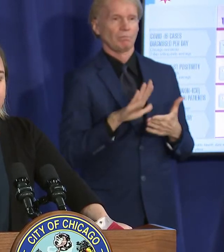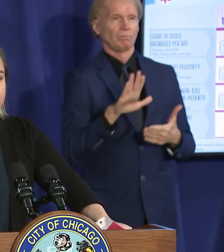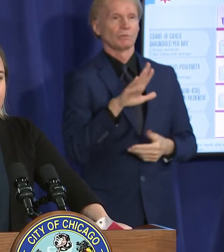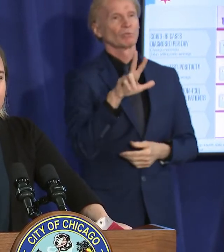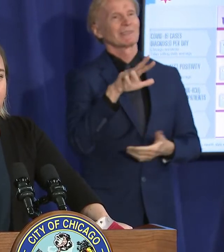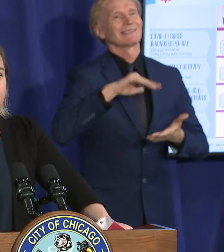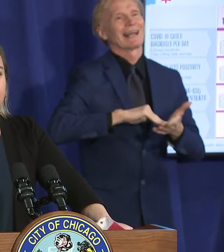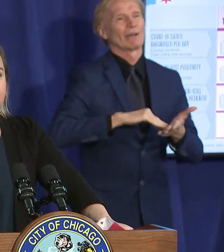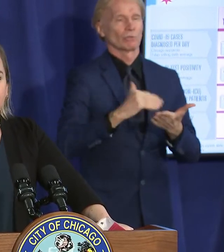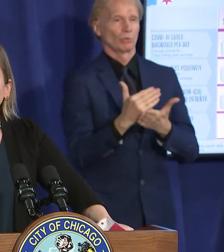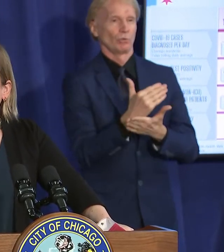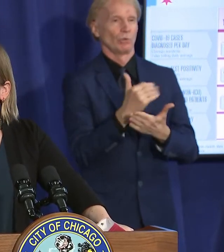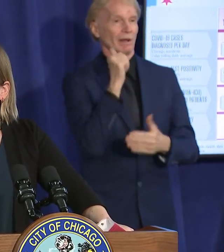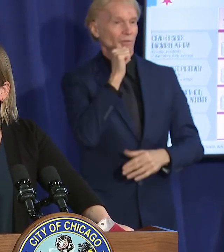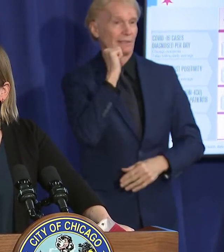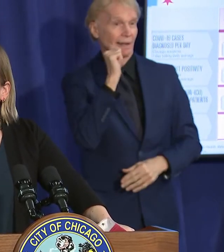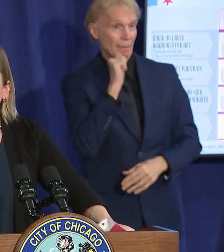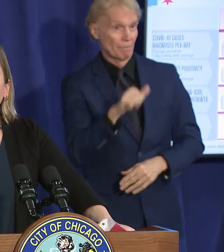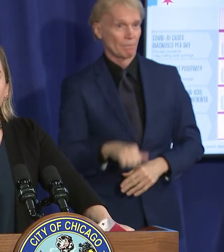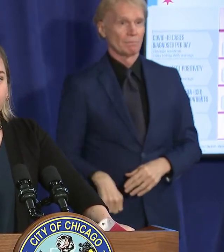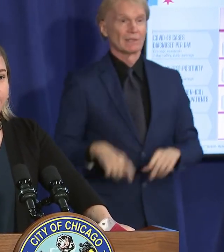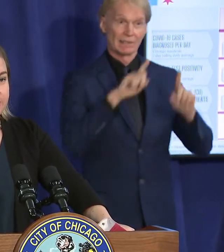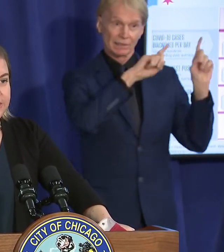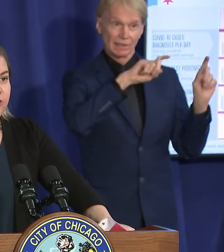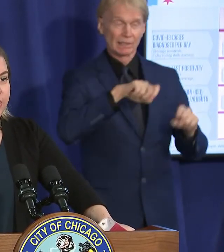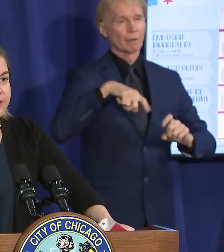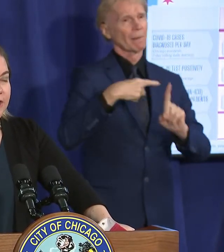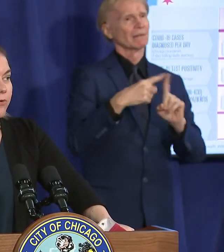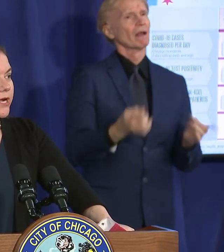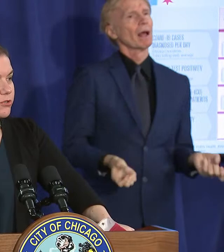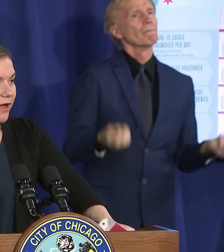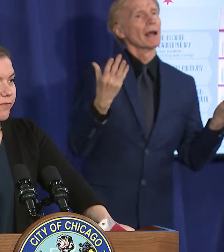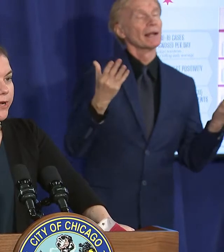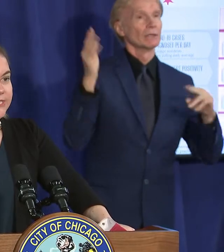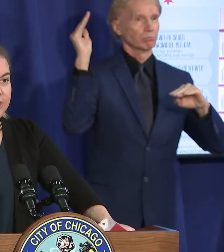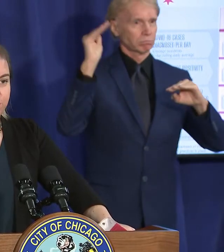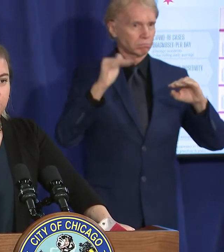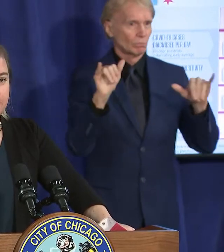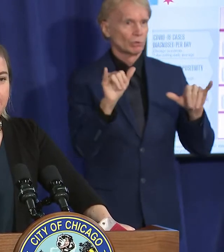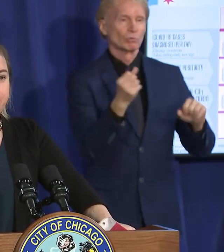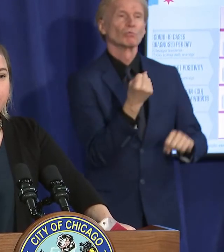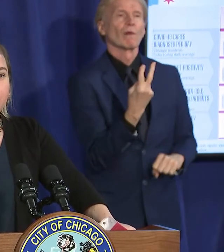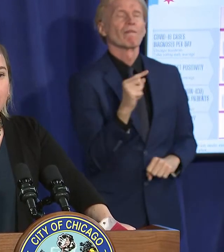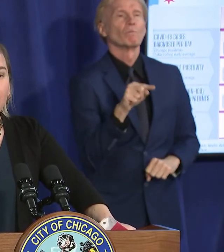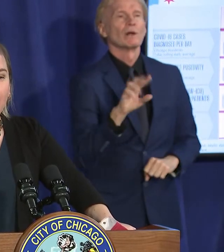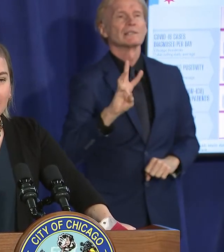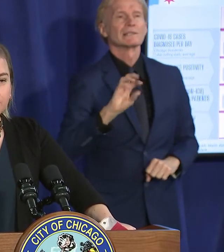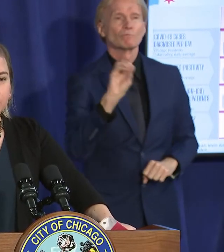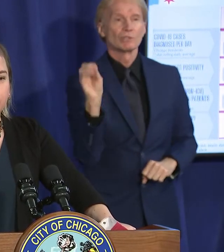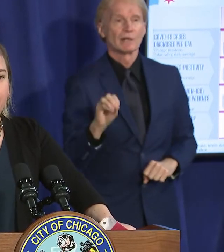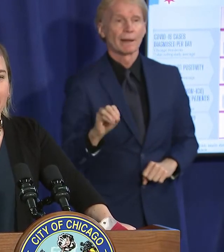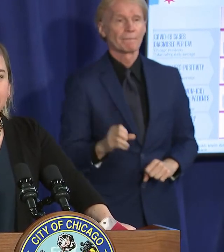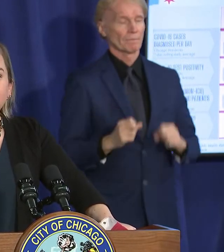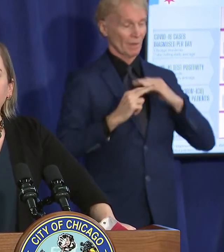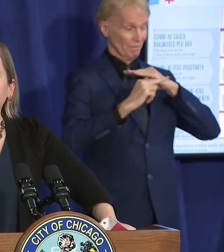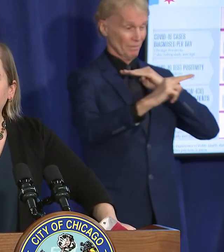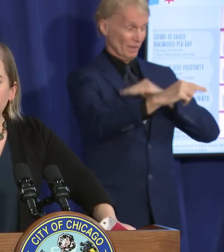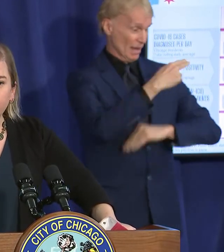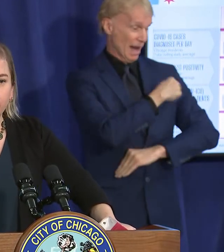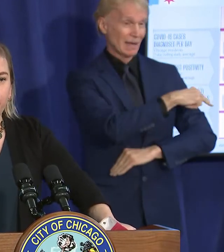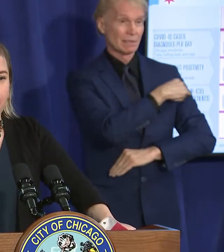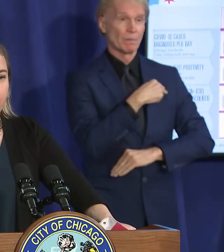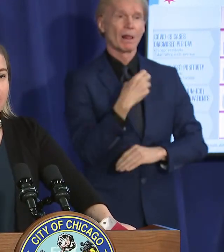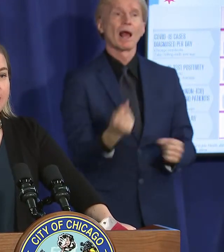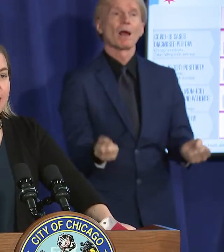new cases a day. Test positivity also formally decreasing. We're at 12.6%. Our hospital beds, in terms